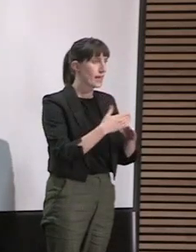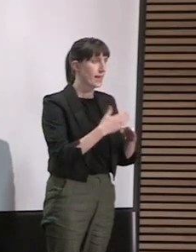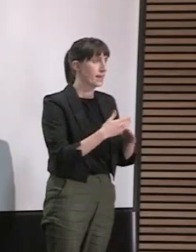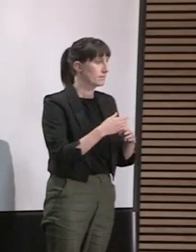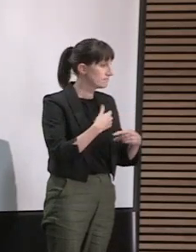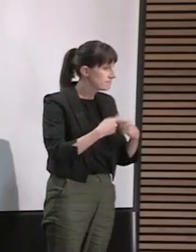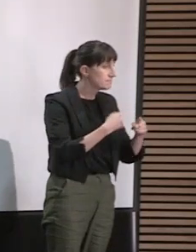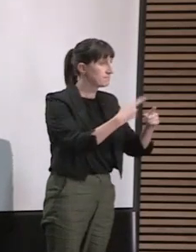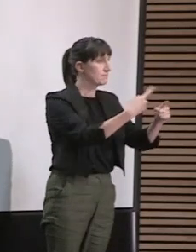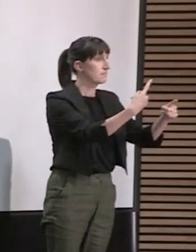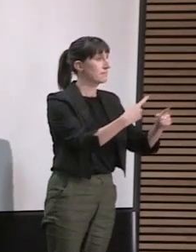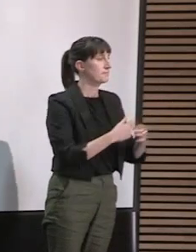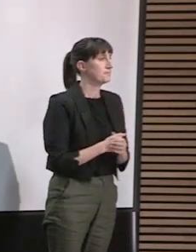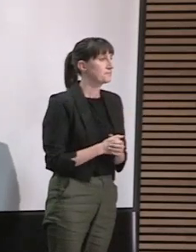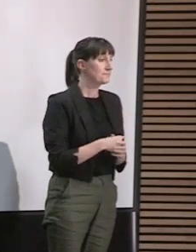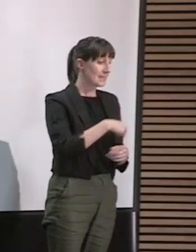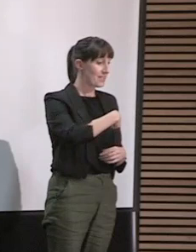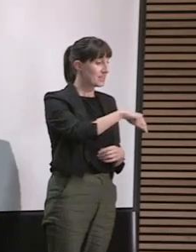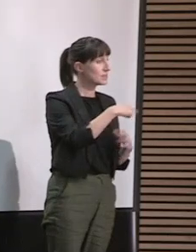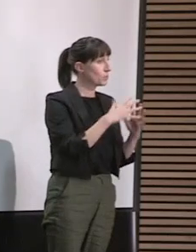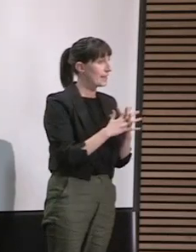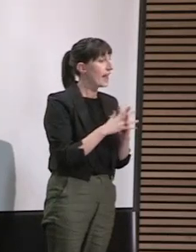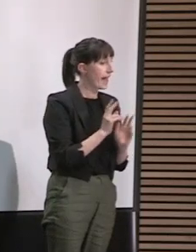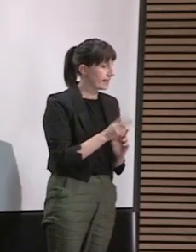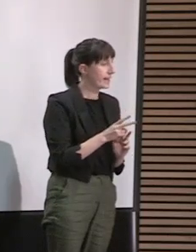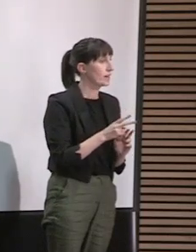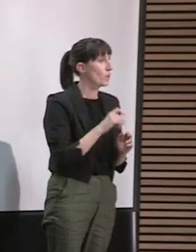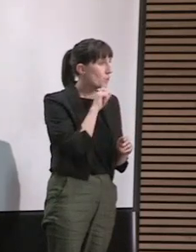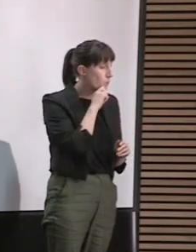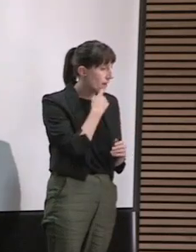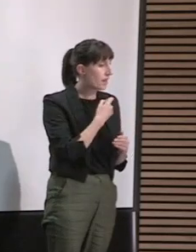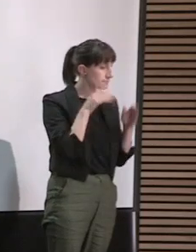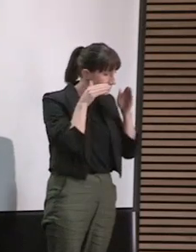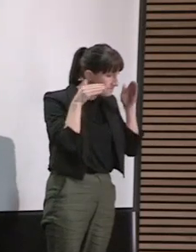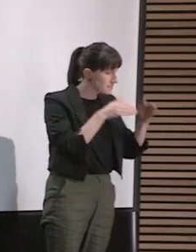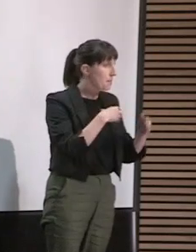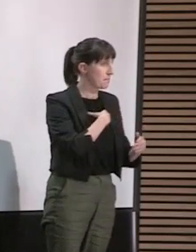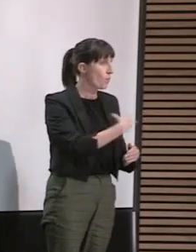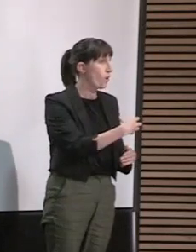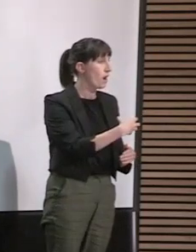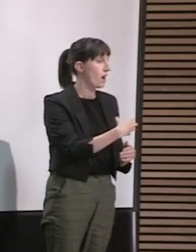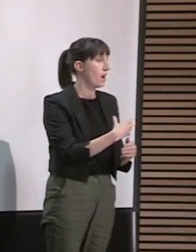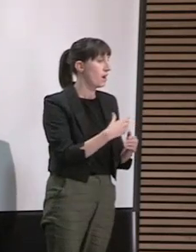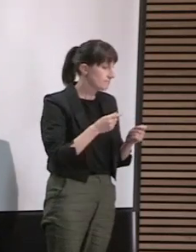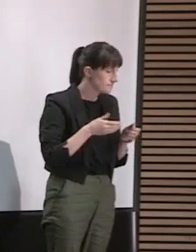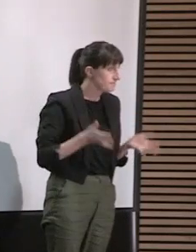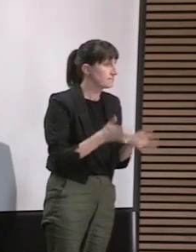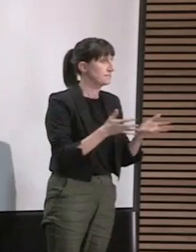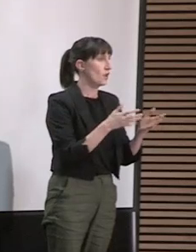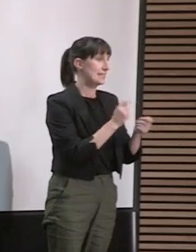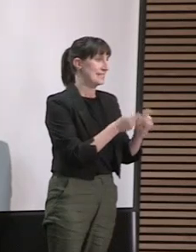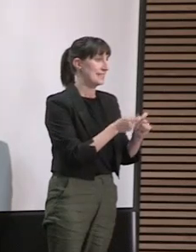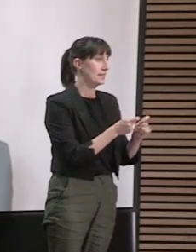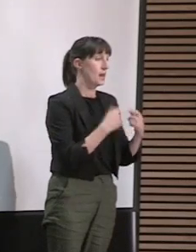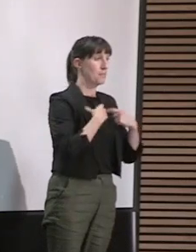work is ramping up again this week as we shift to a more aggressively targeted approach. This drive means the Ministry of Health will be